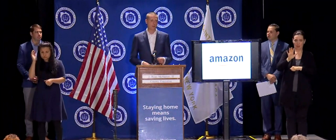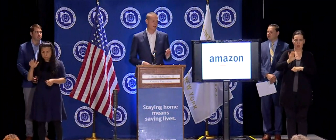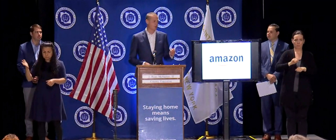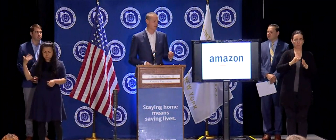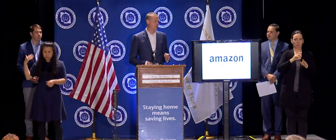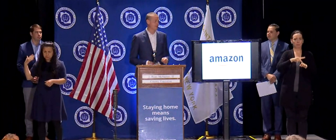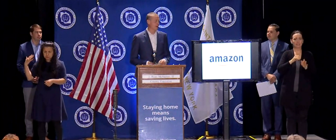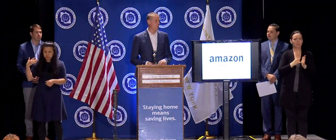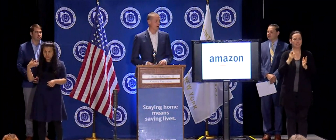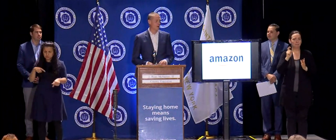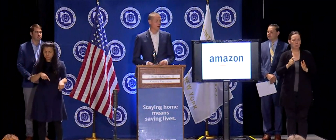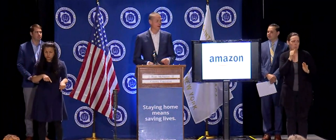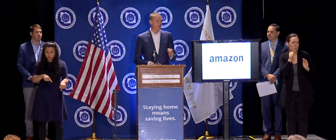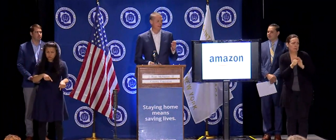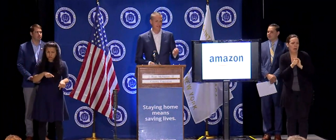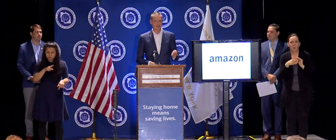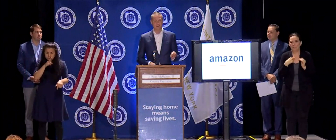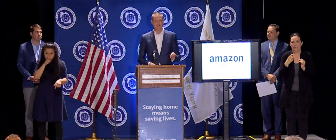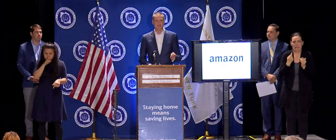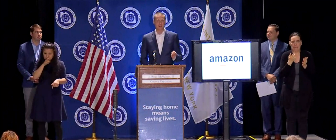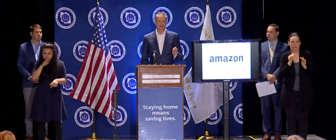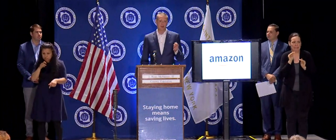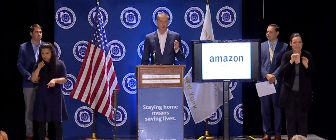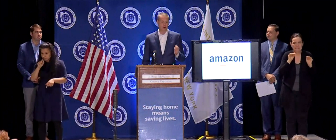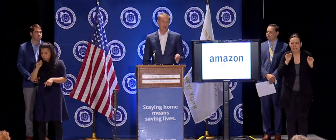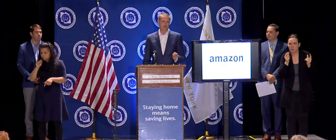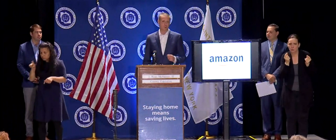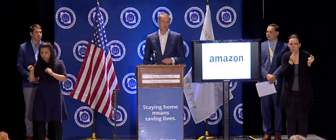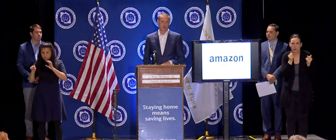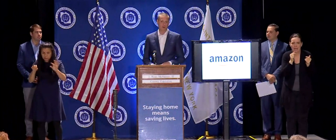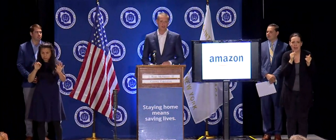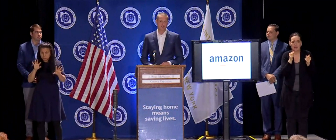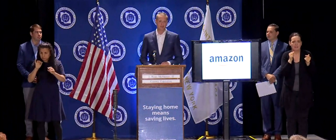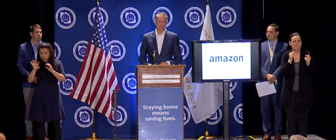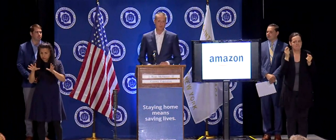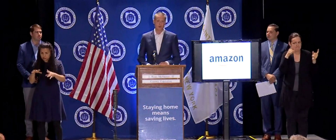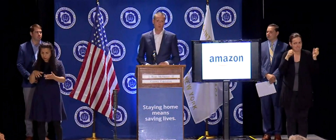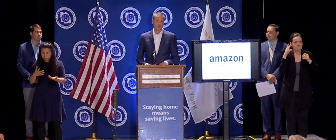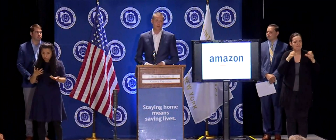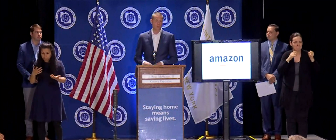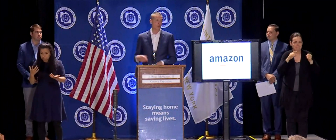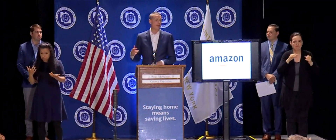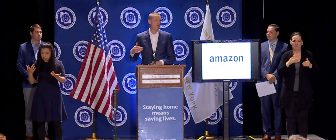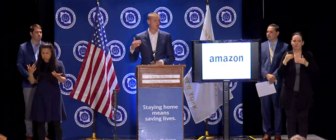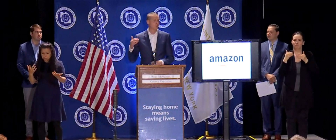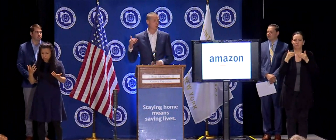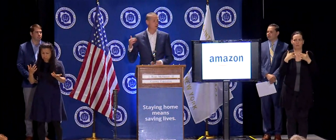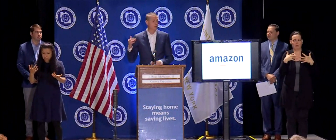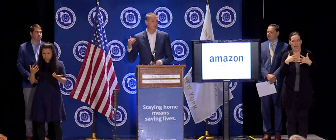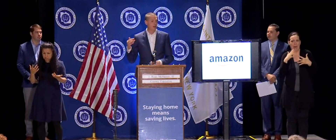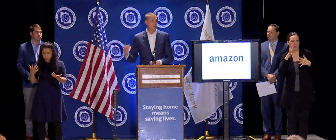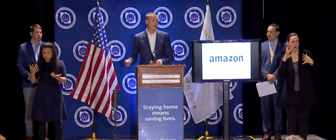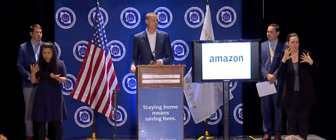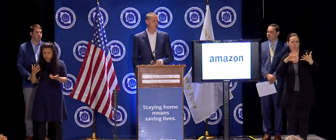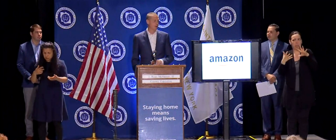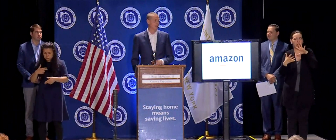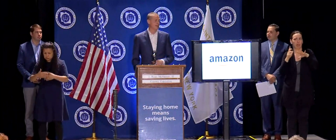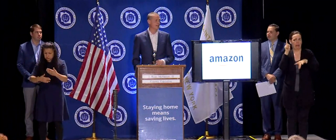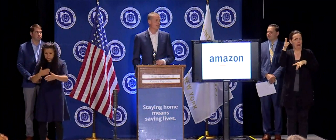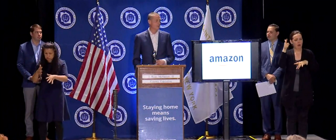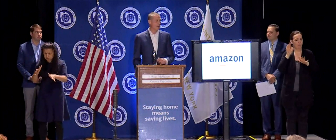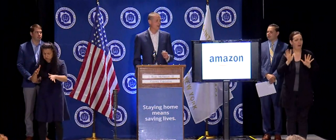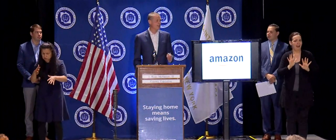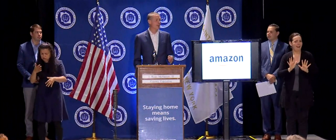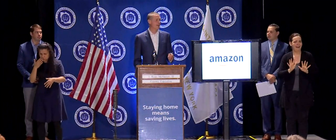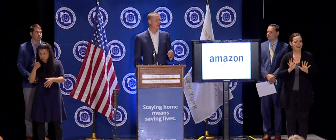weren't always kept secret, and where details that were critical to moving a project forward weren't able to be executed